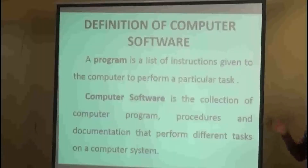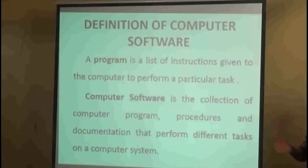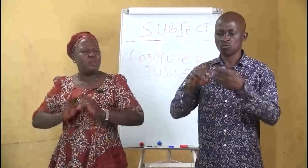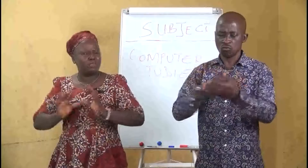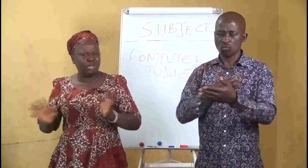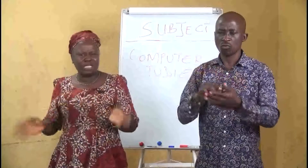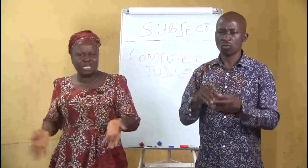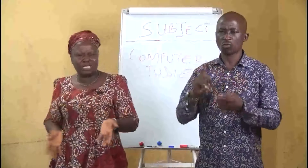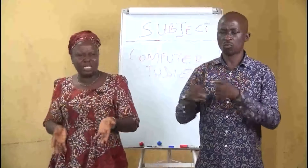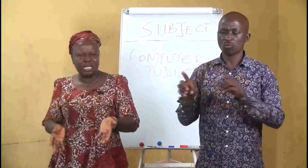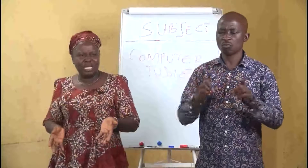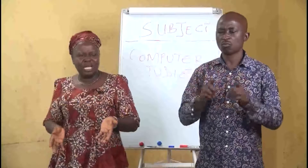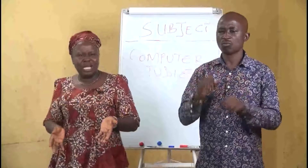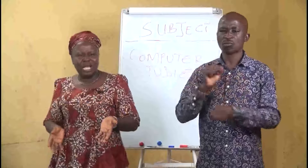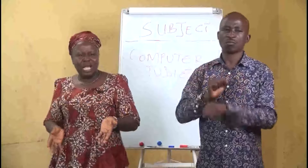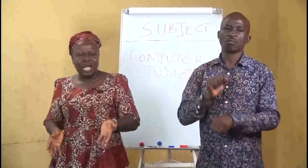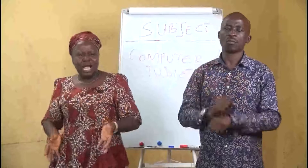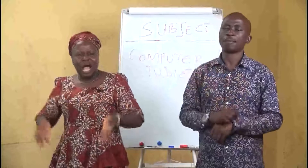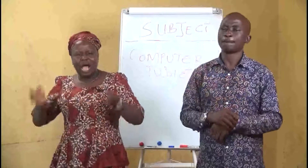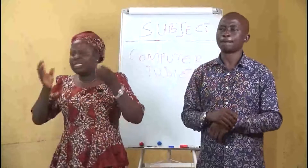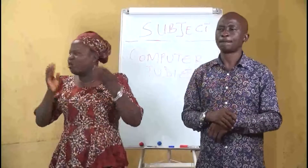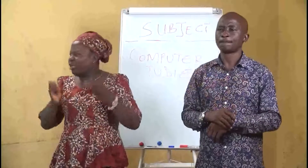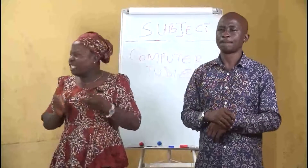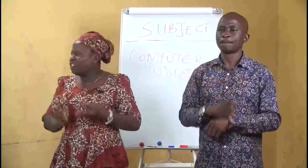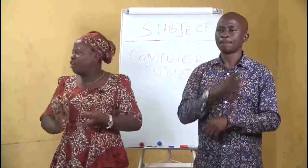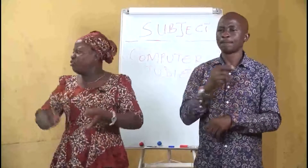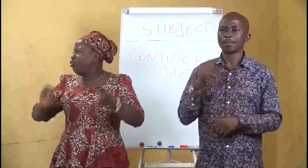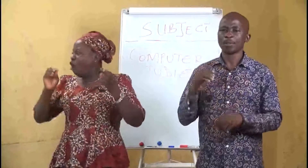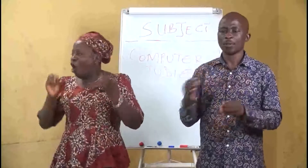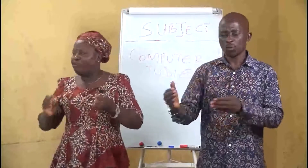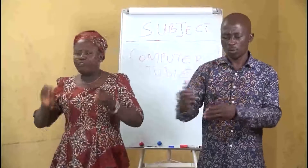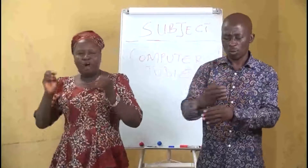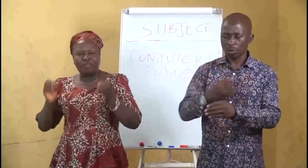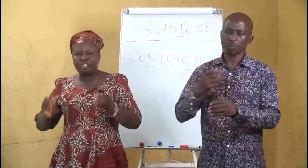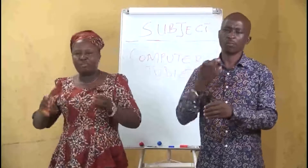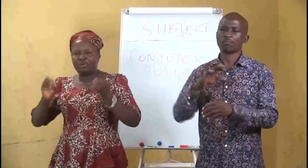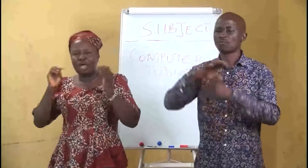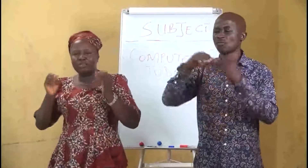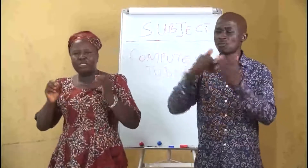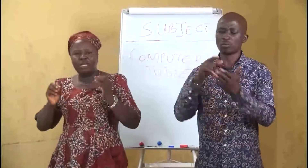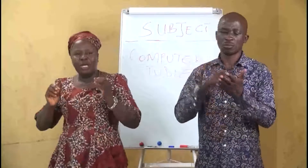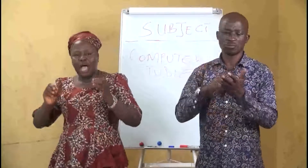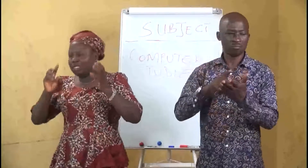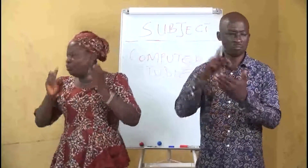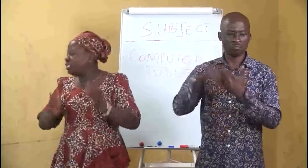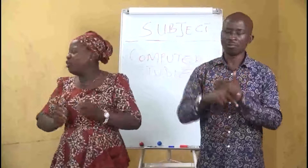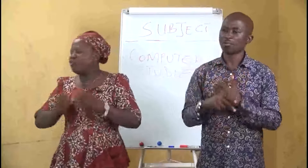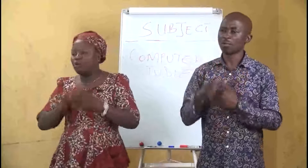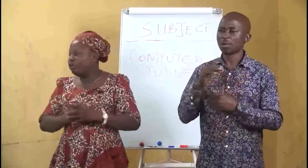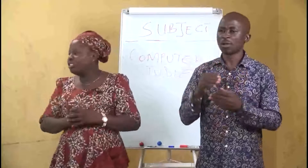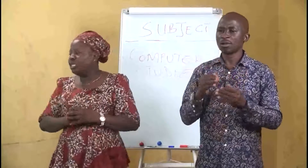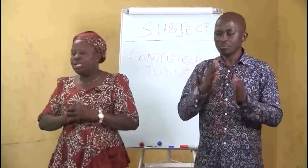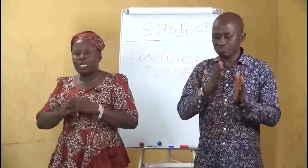to perform a particular task. And the collection of all these programs and the